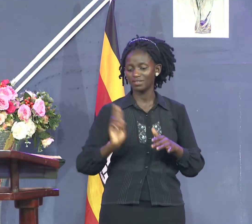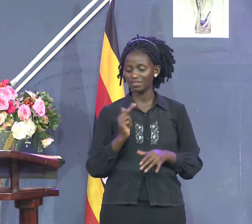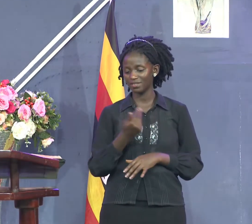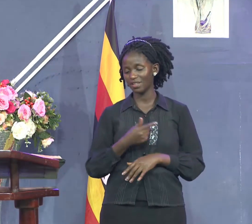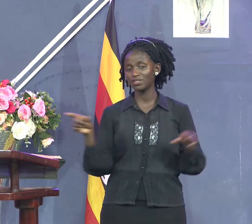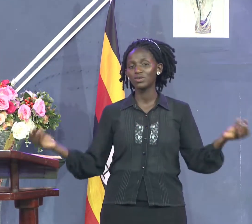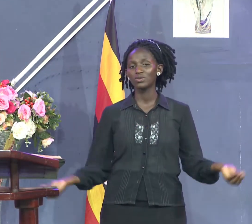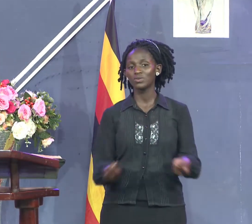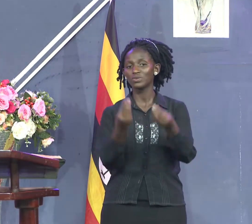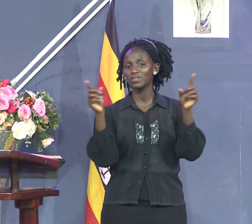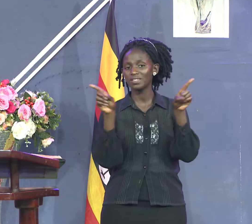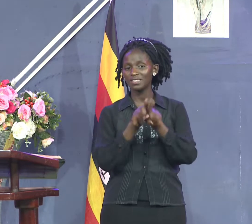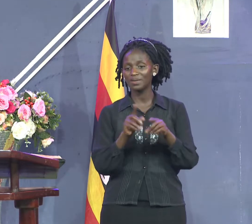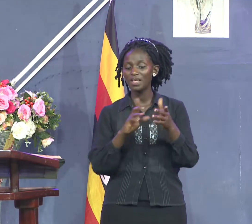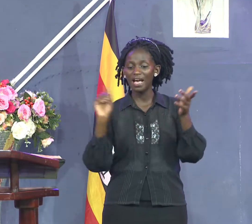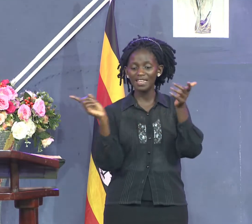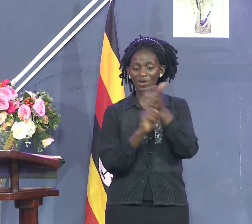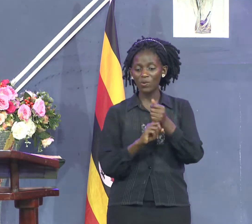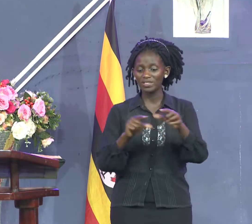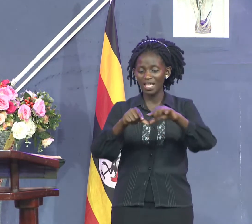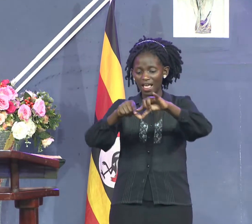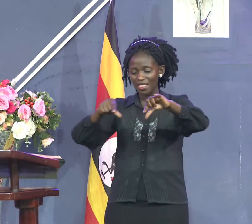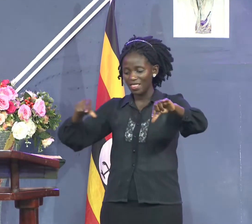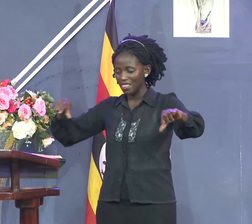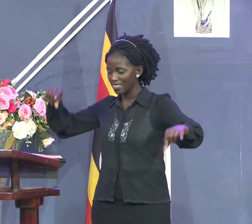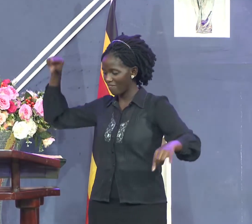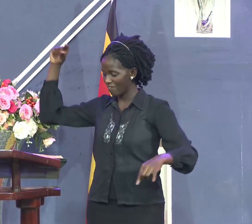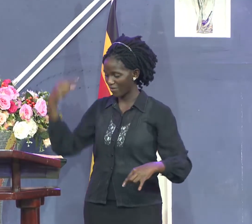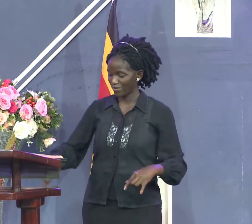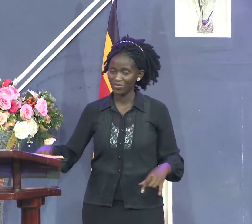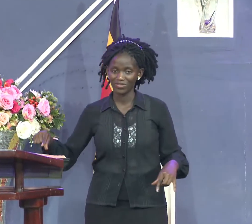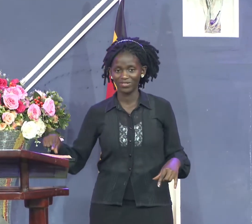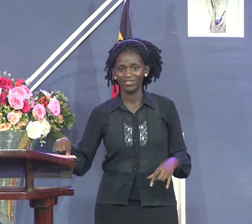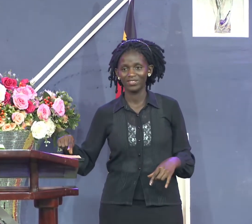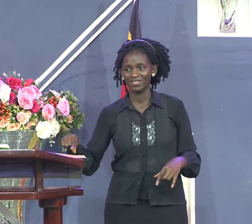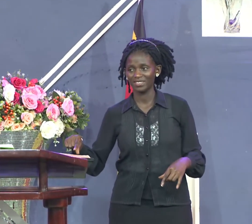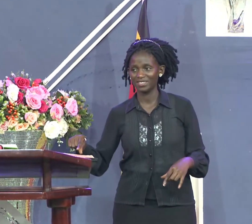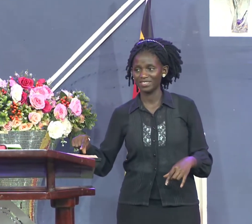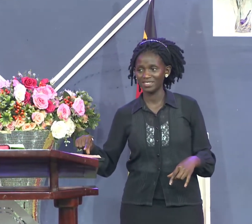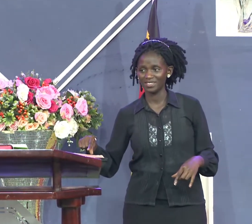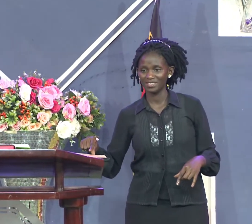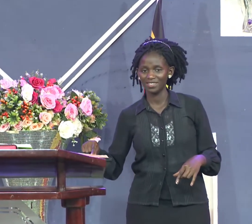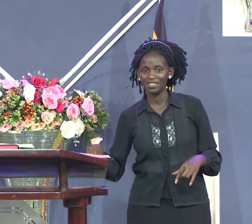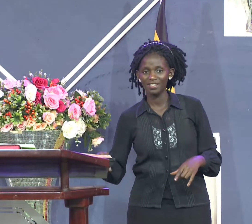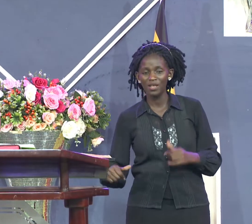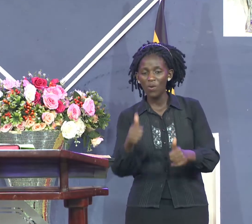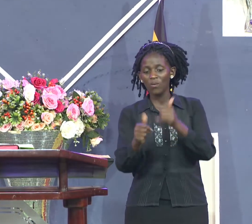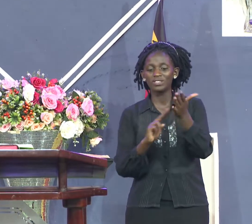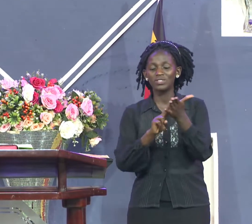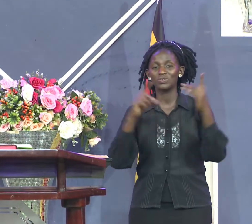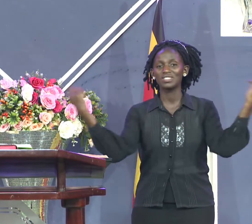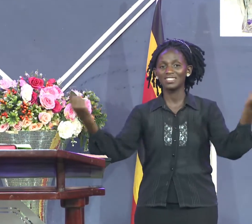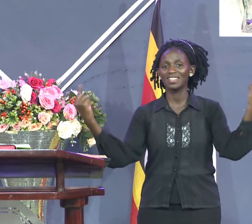Bible tells us to beat them. Eranga nagule mboko. I had bought on a rod. Walwozi na balalo ze babera nazo